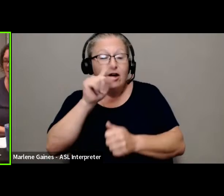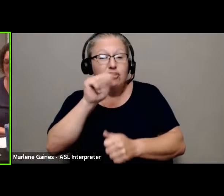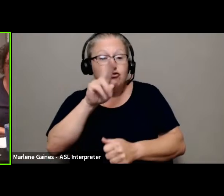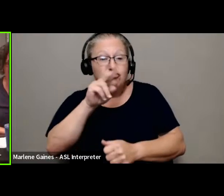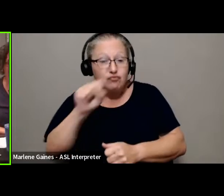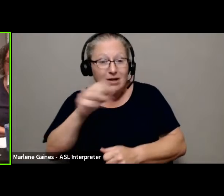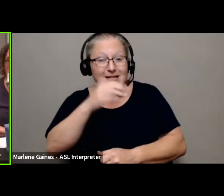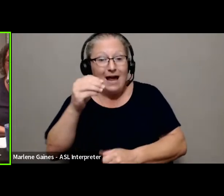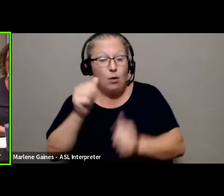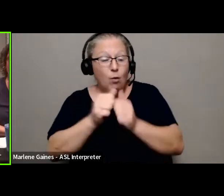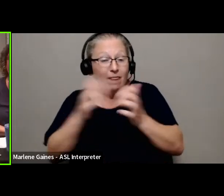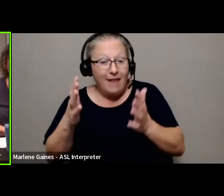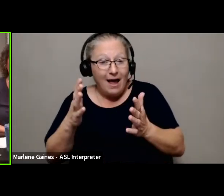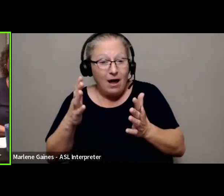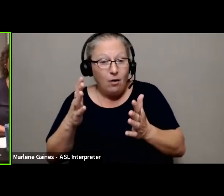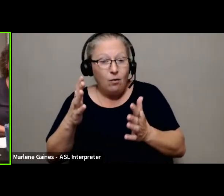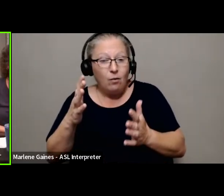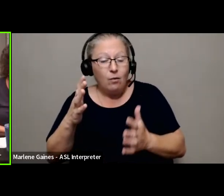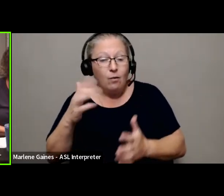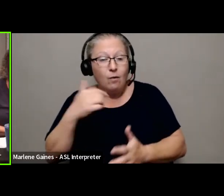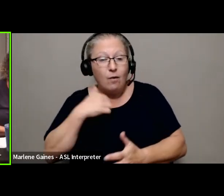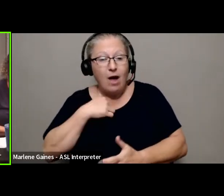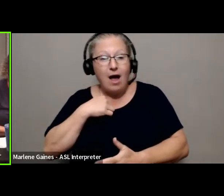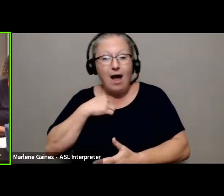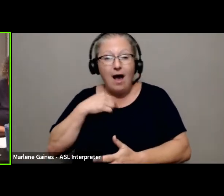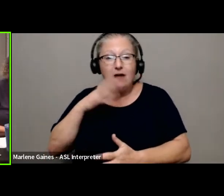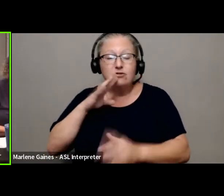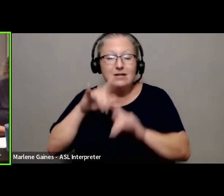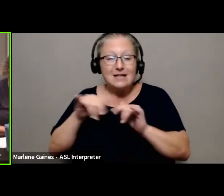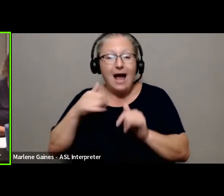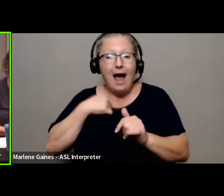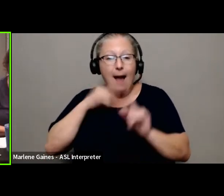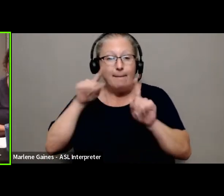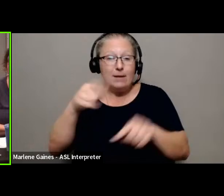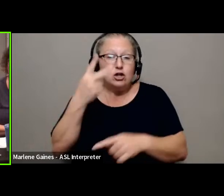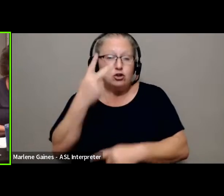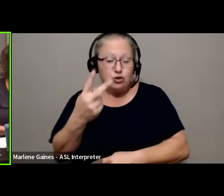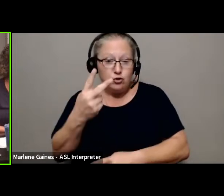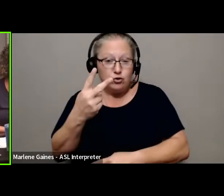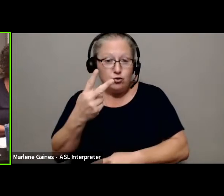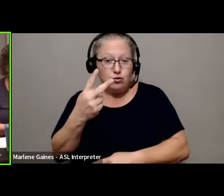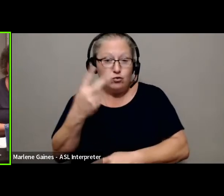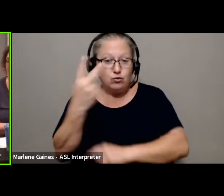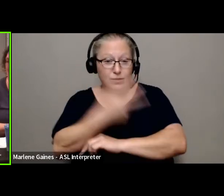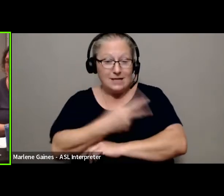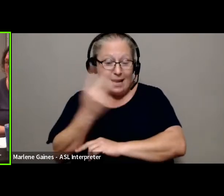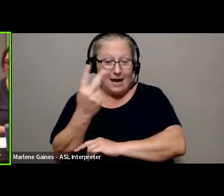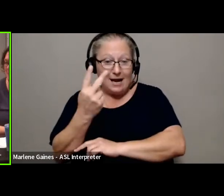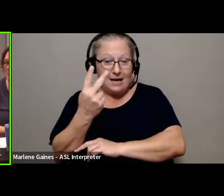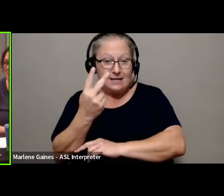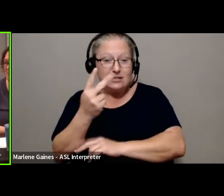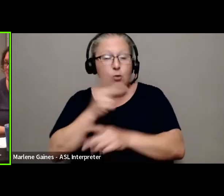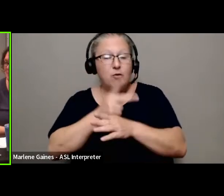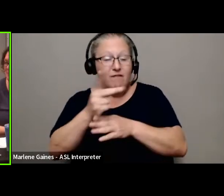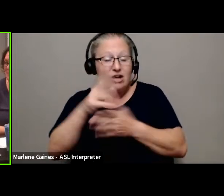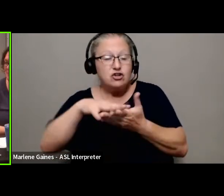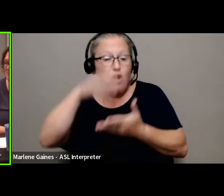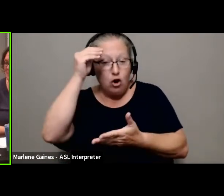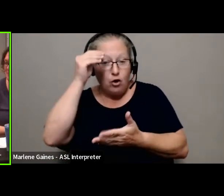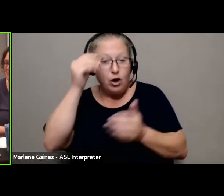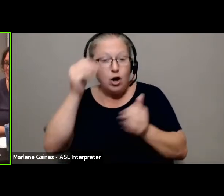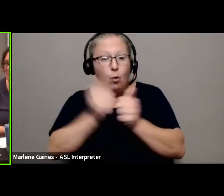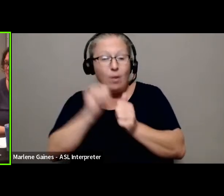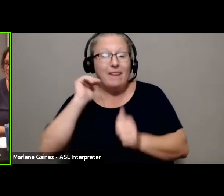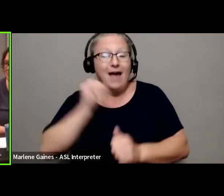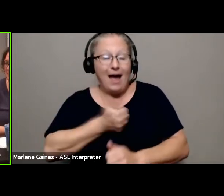and without, I've been to two others before. I've been to 2 days of professional learning with